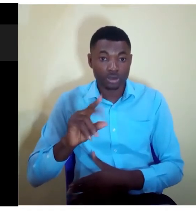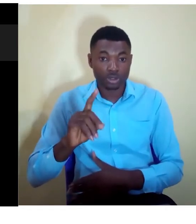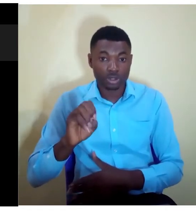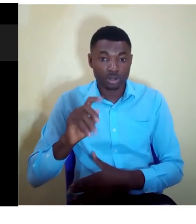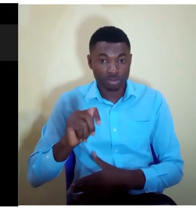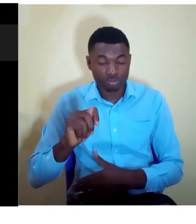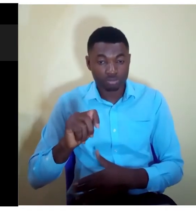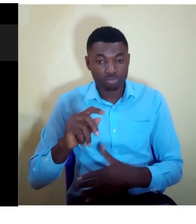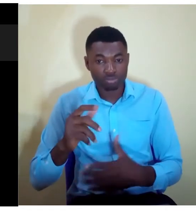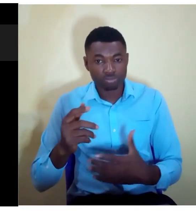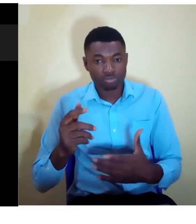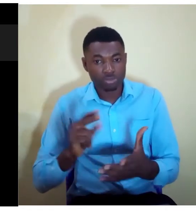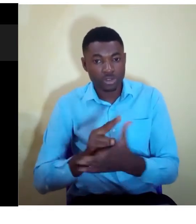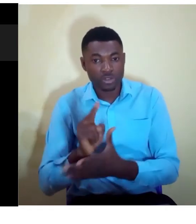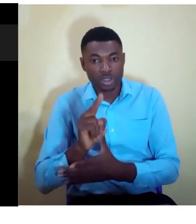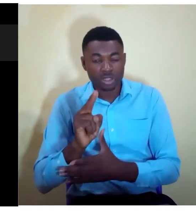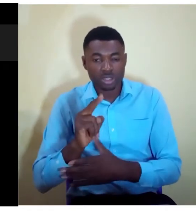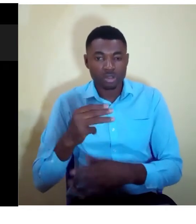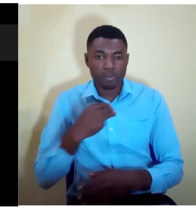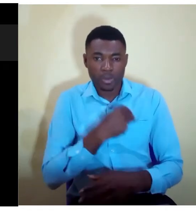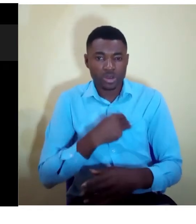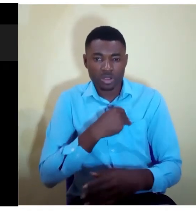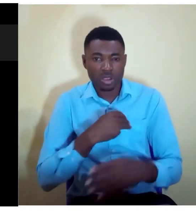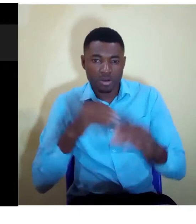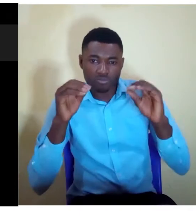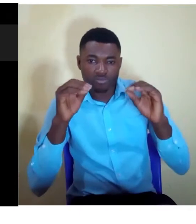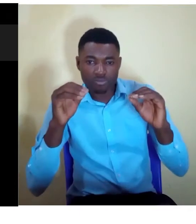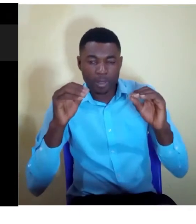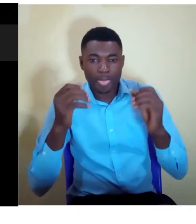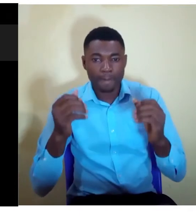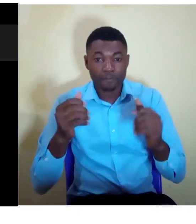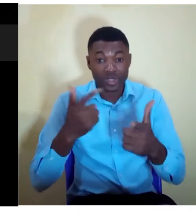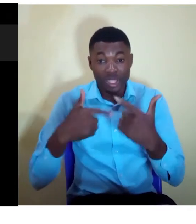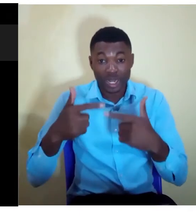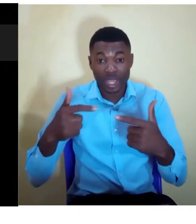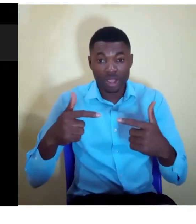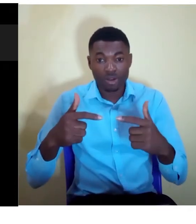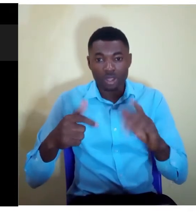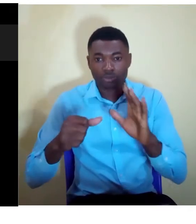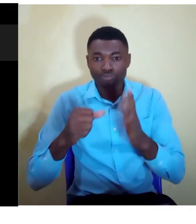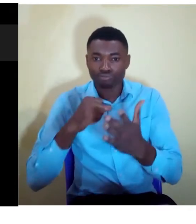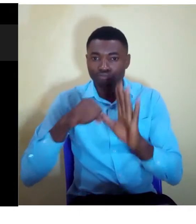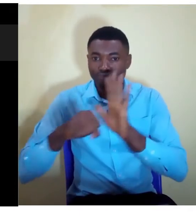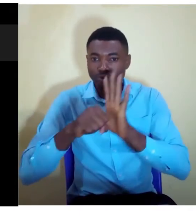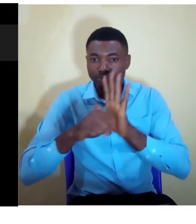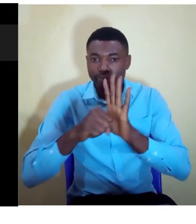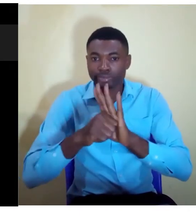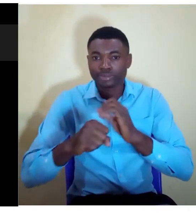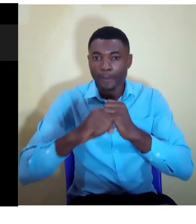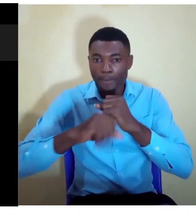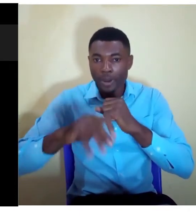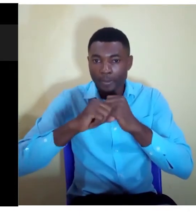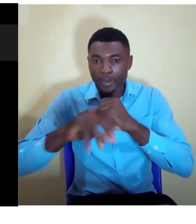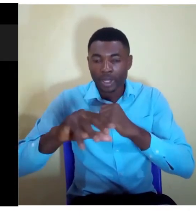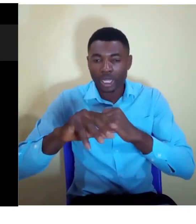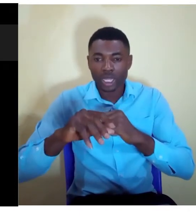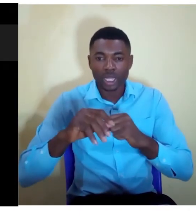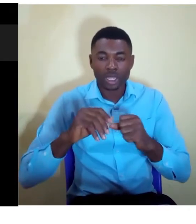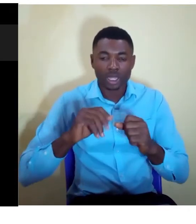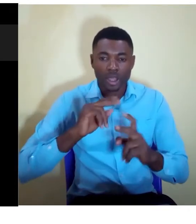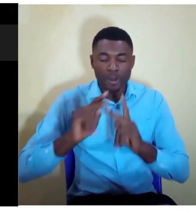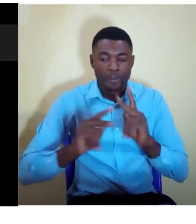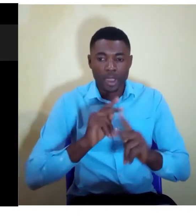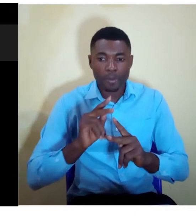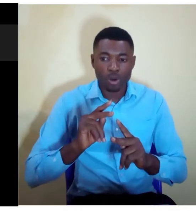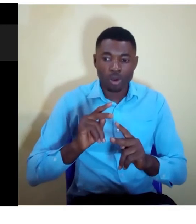alumni. He was a missionary educator. He was a sign language advocate. He was known,